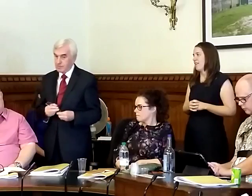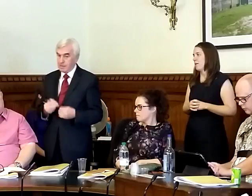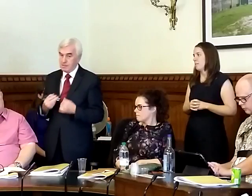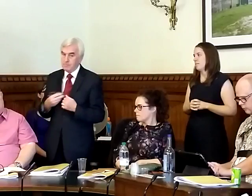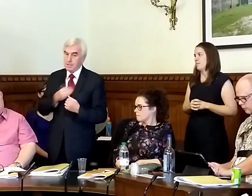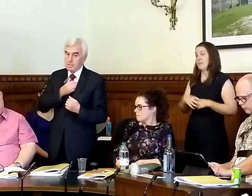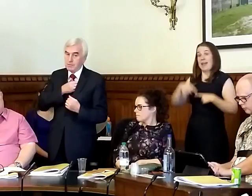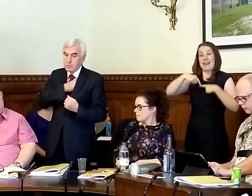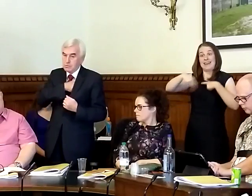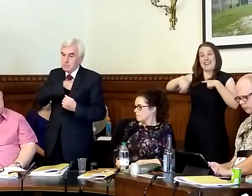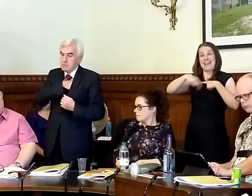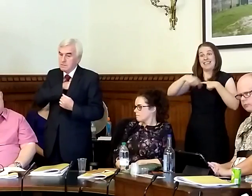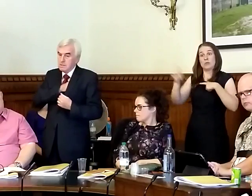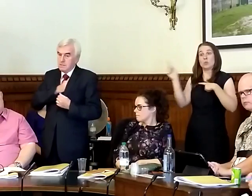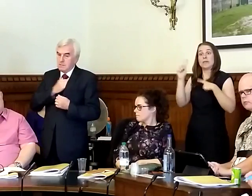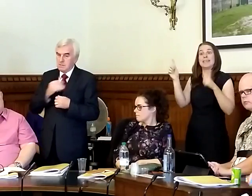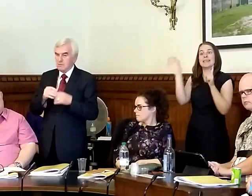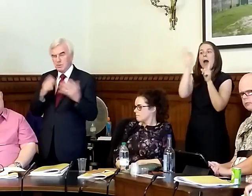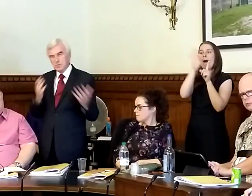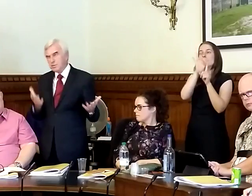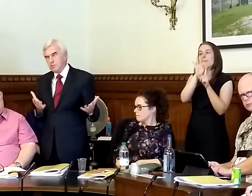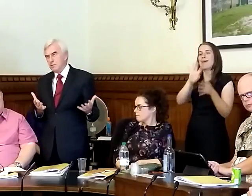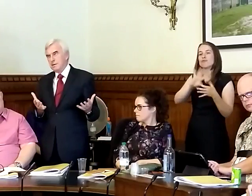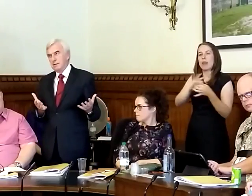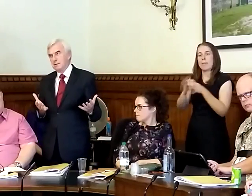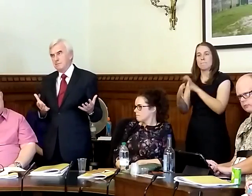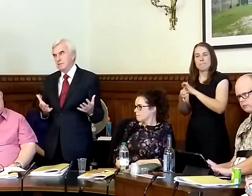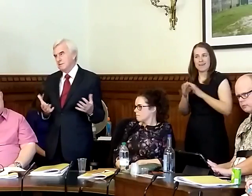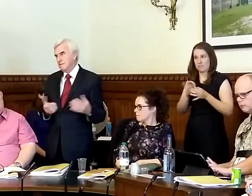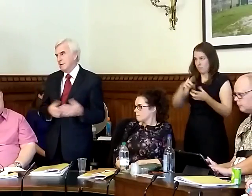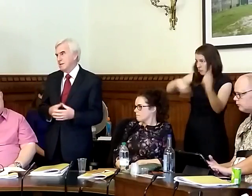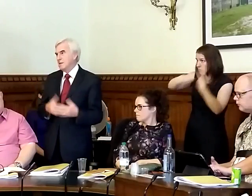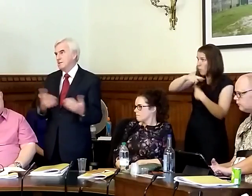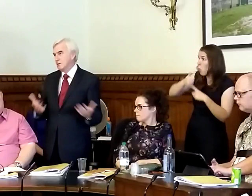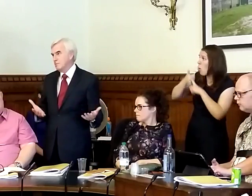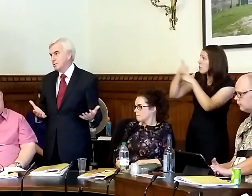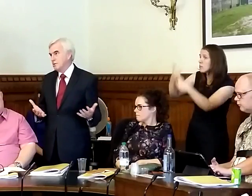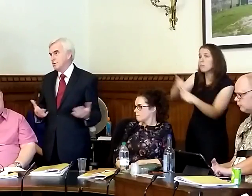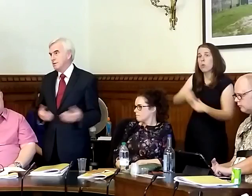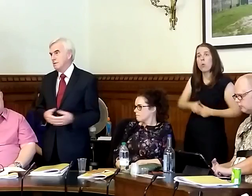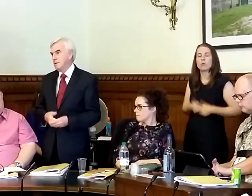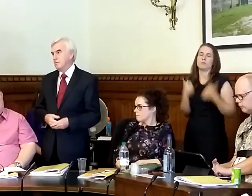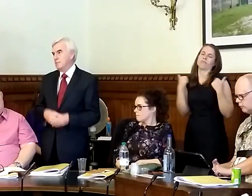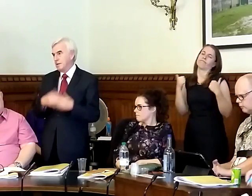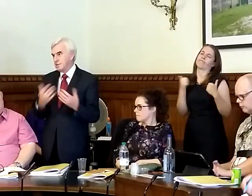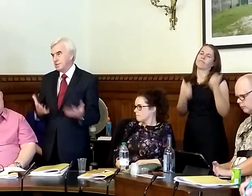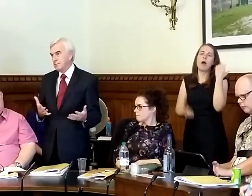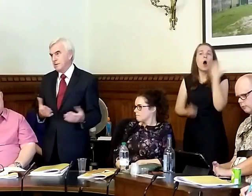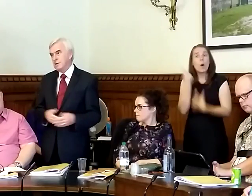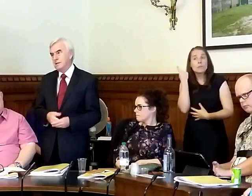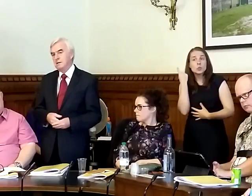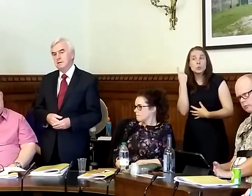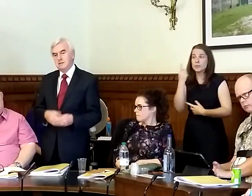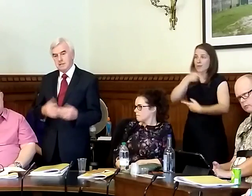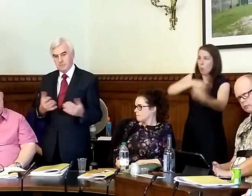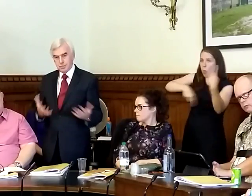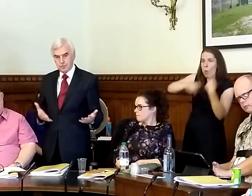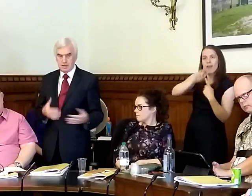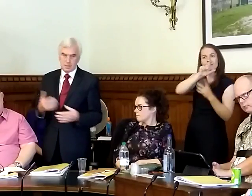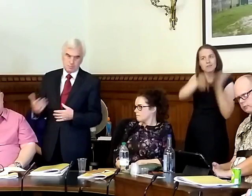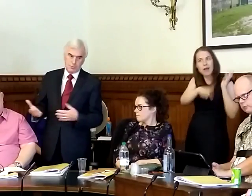this is the week of the Paralympics. And we all support the Paralympics. It's a fantastic opportunity of people